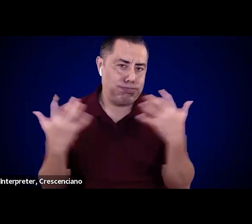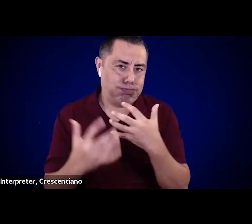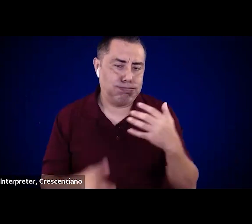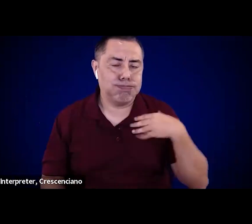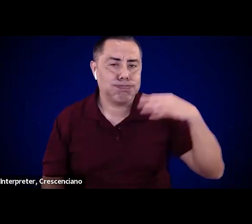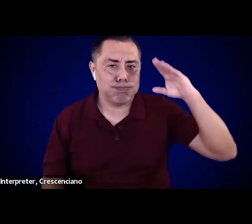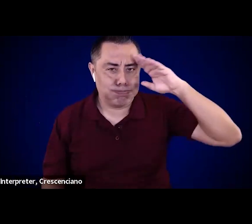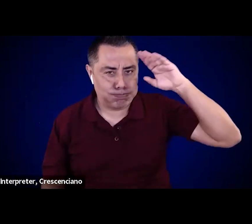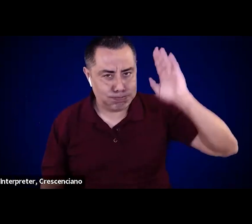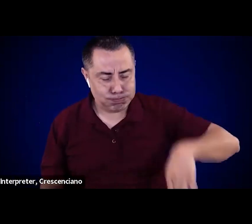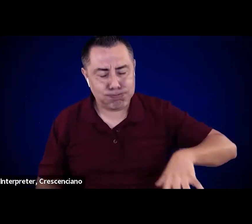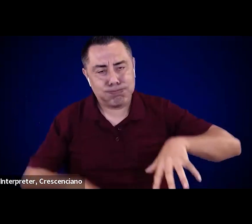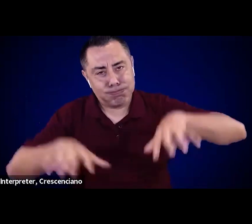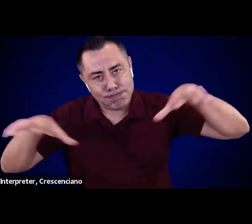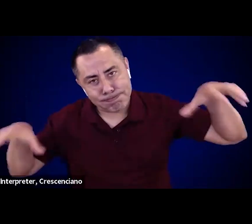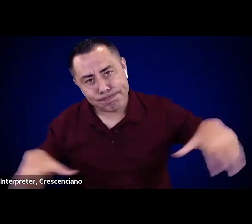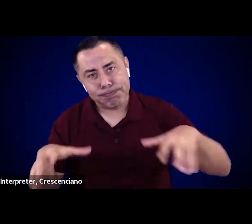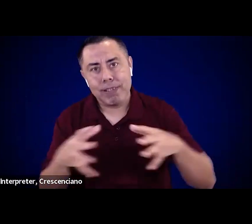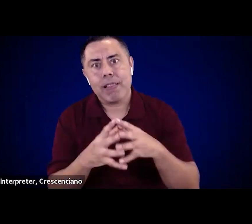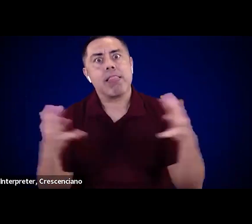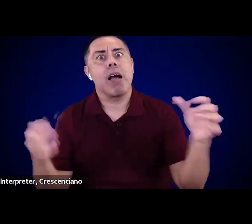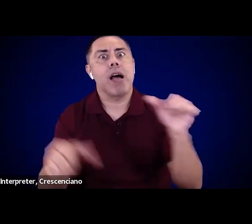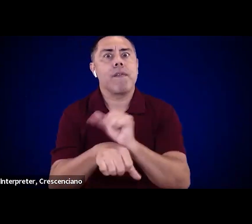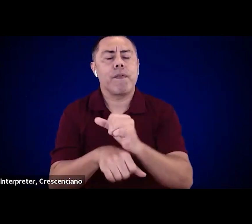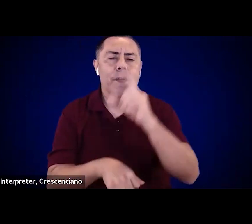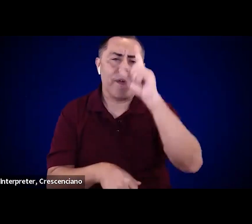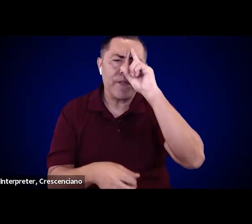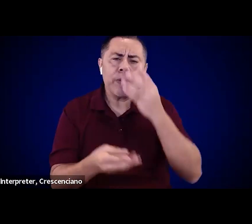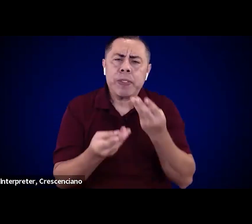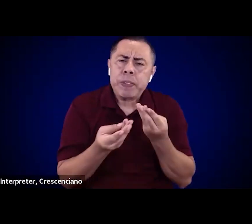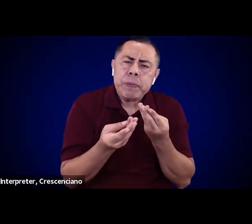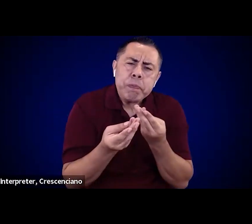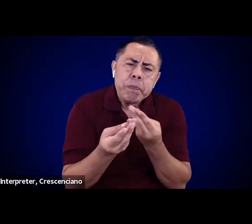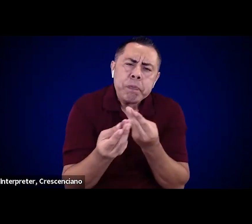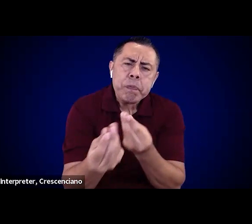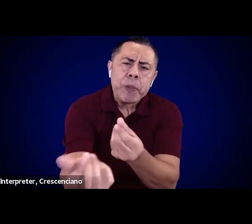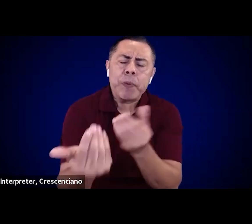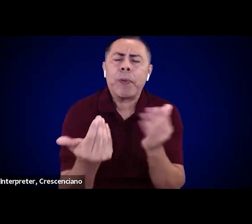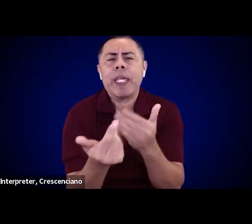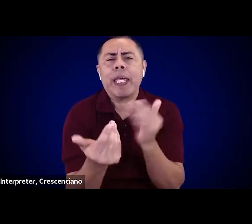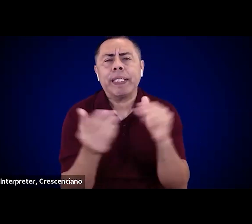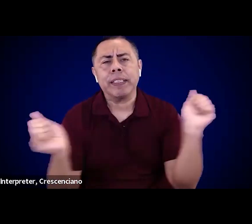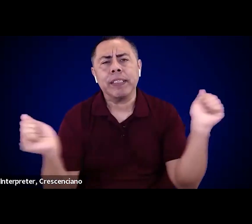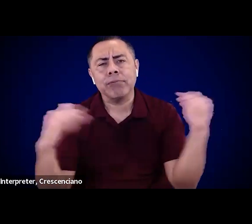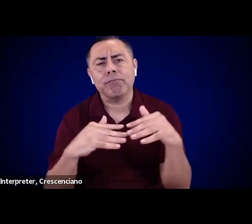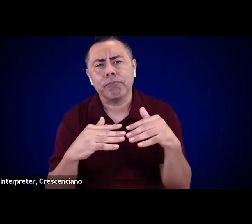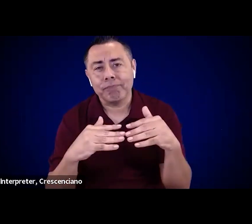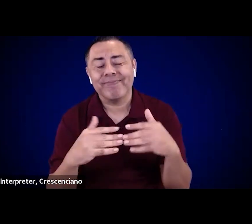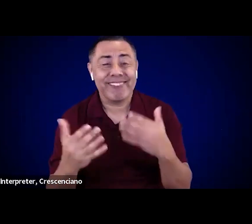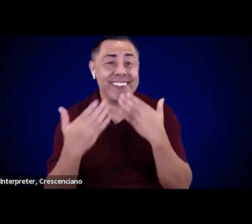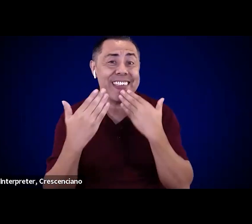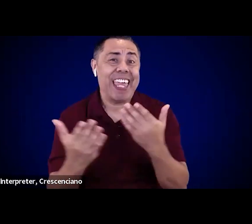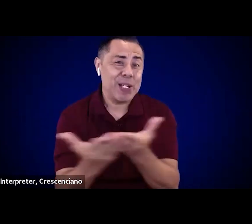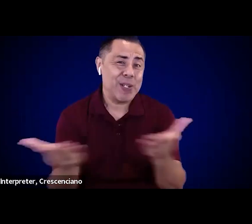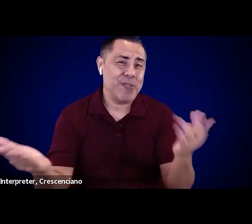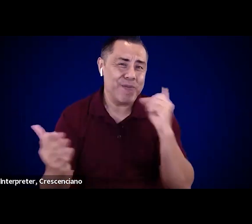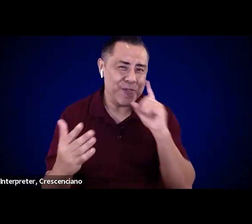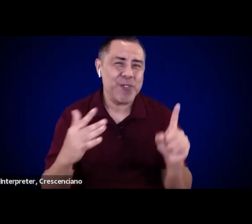it takes to make it look seamless and easy. And thanks to all of you for showing up.